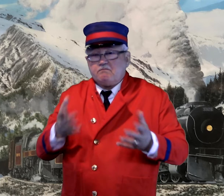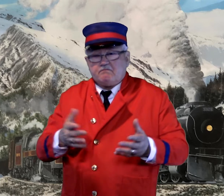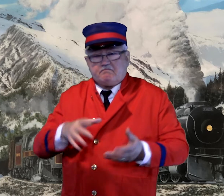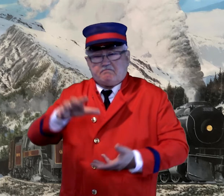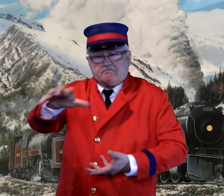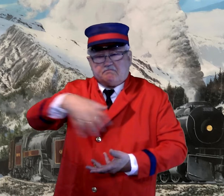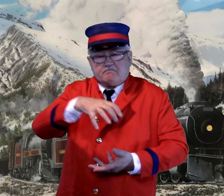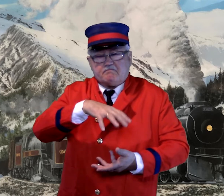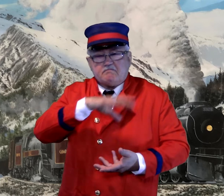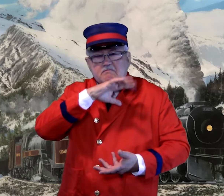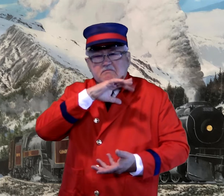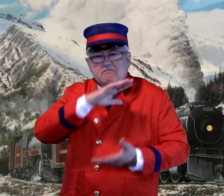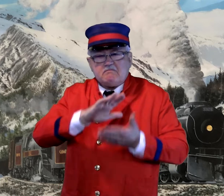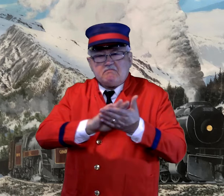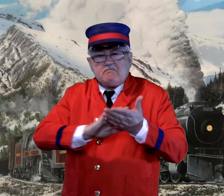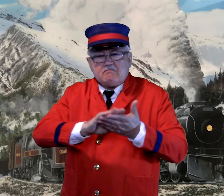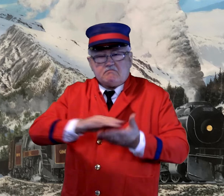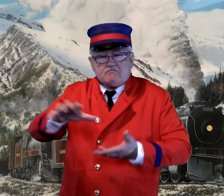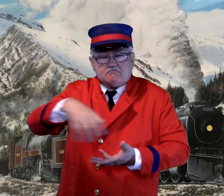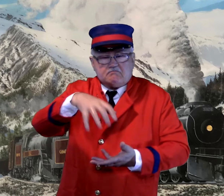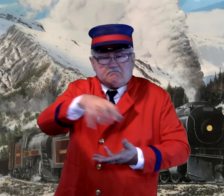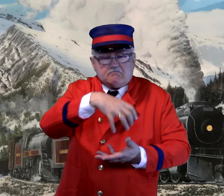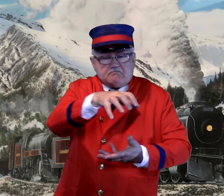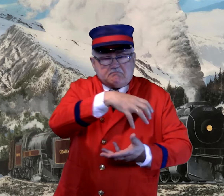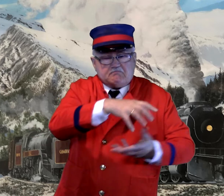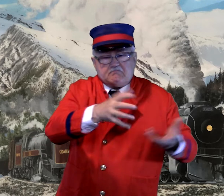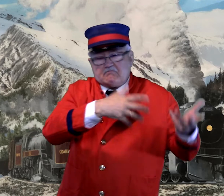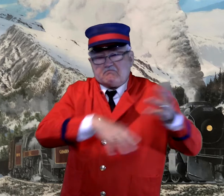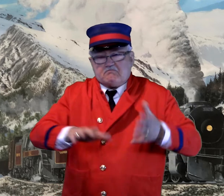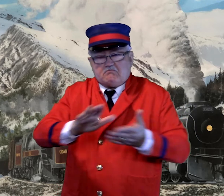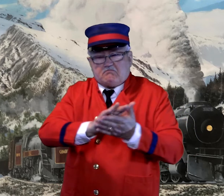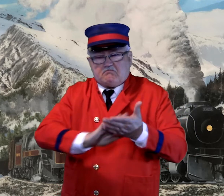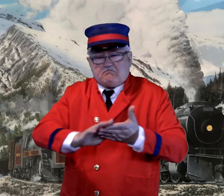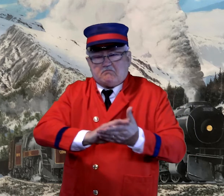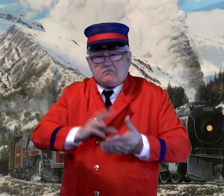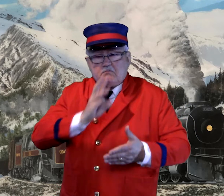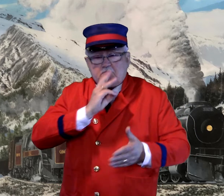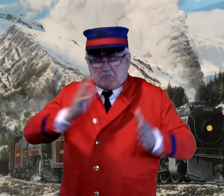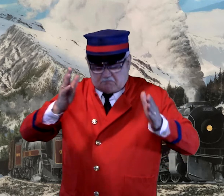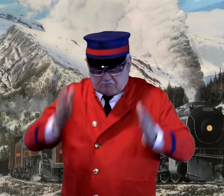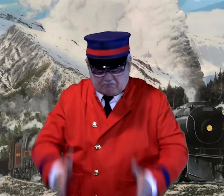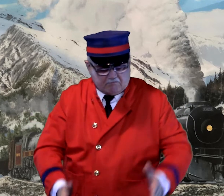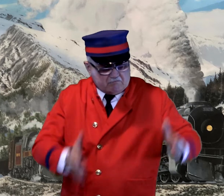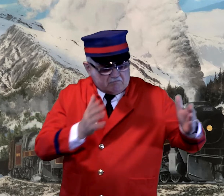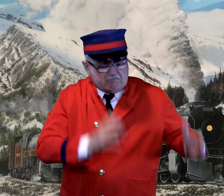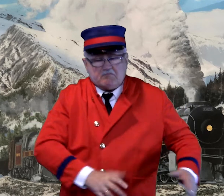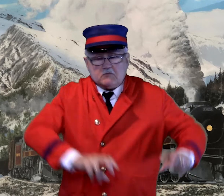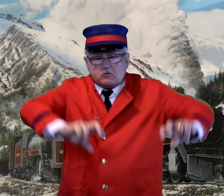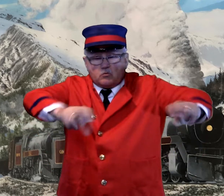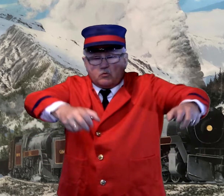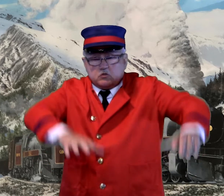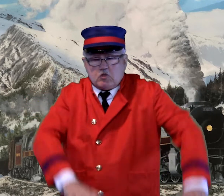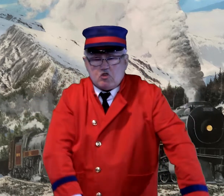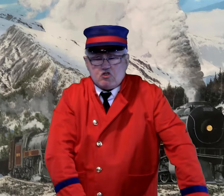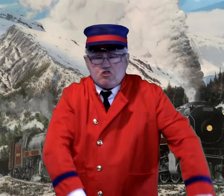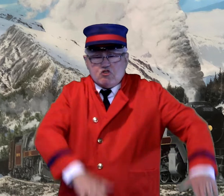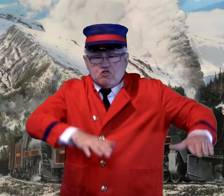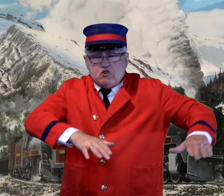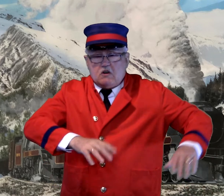boys' responsibility was to gather up the dirty dishes and wash them. Now, they would wash the dishes in a big,